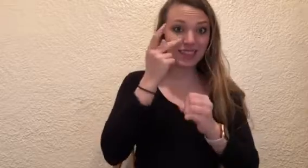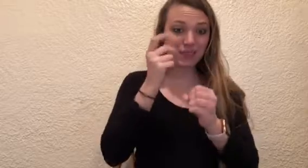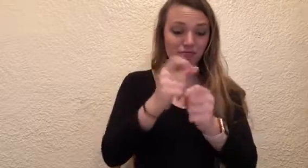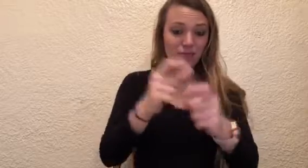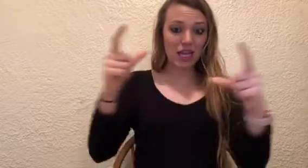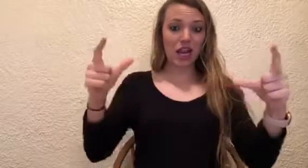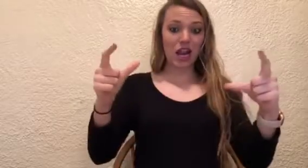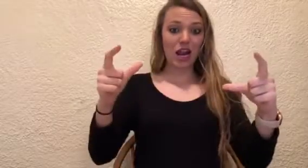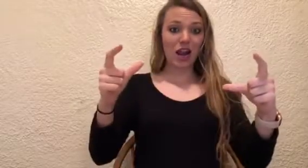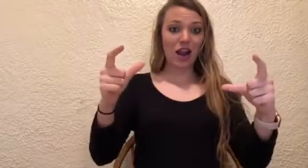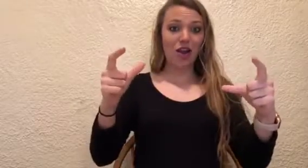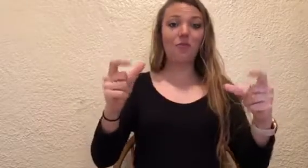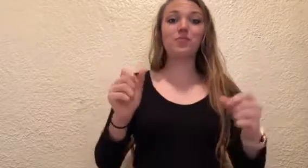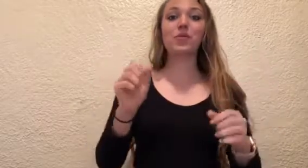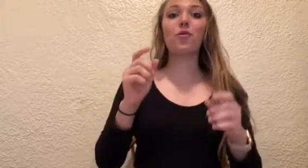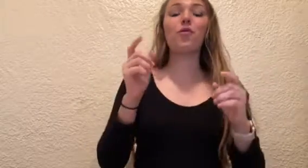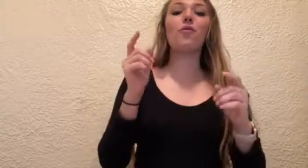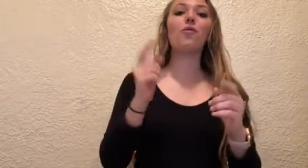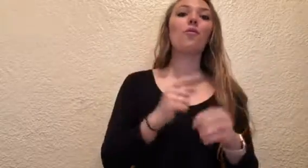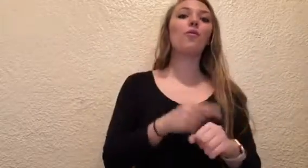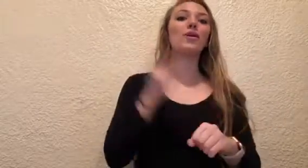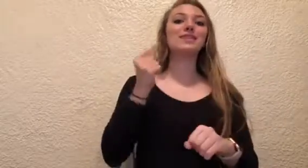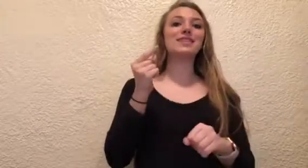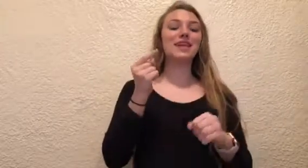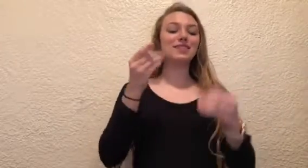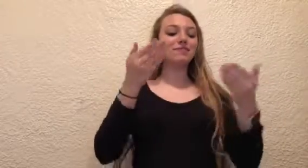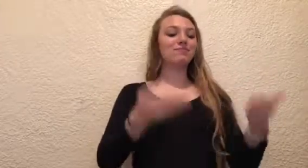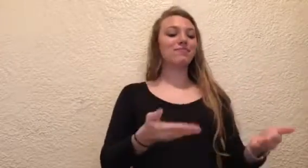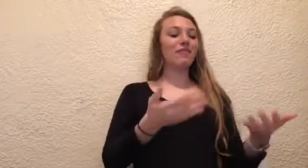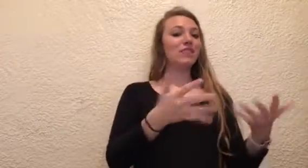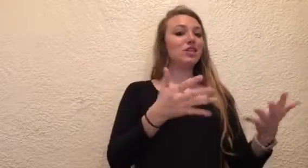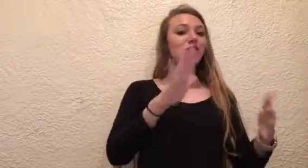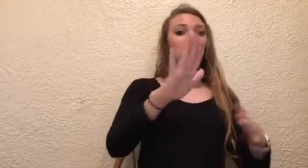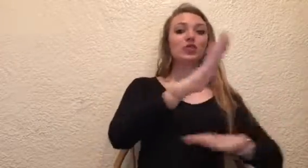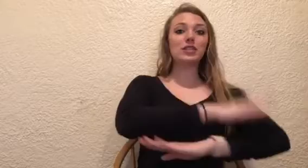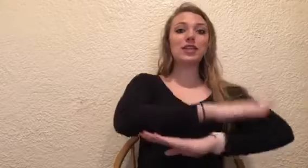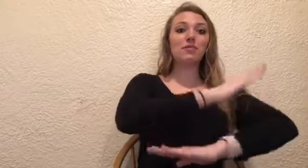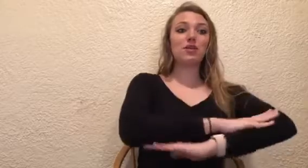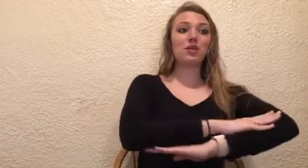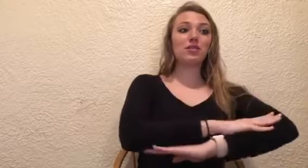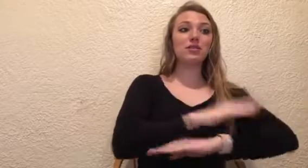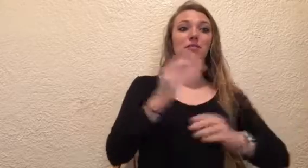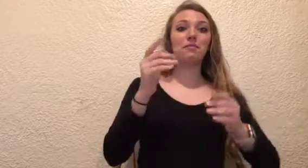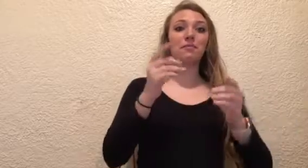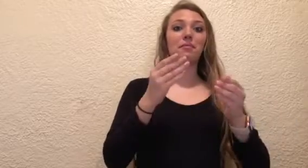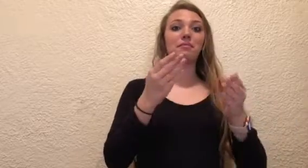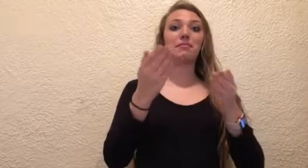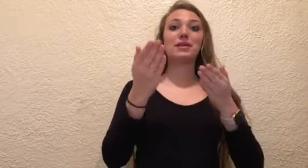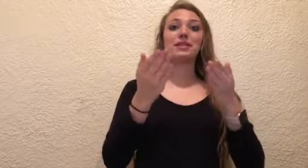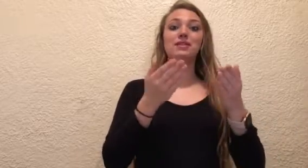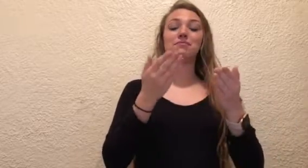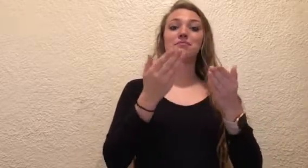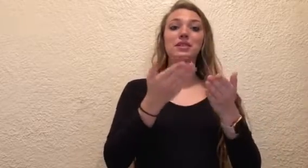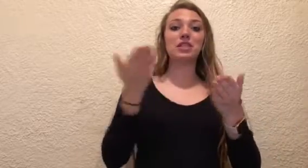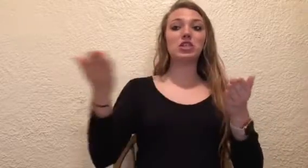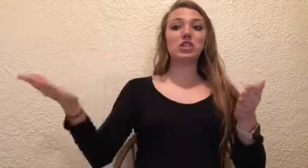the materials managers can come get the terrarium as well, okay? So one terrarium per group.